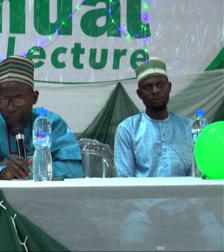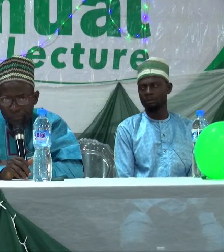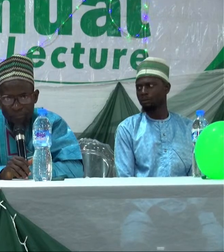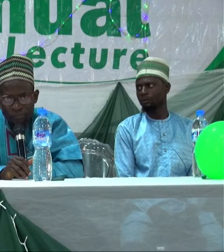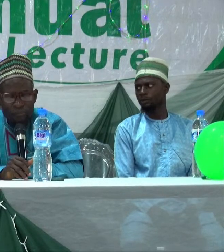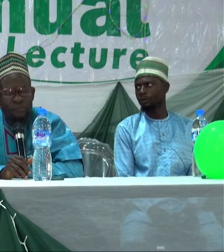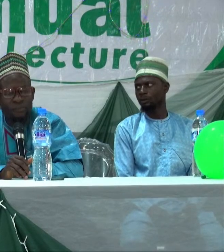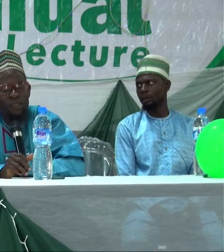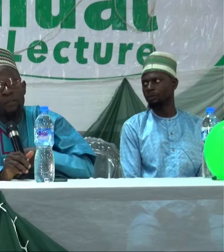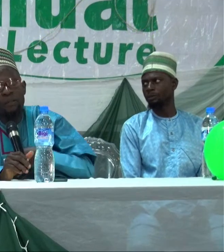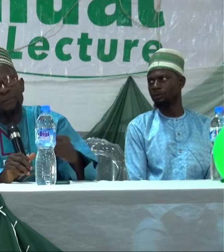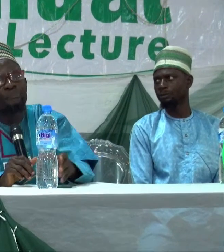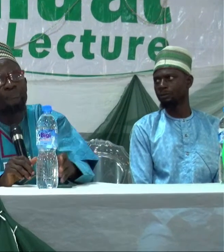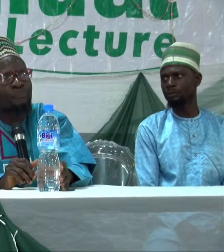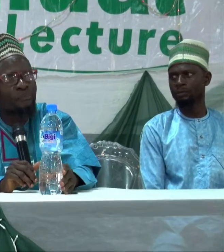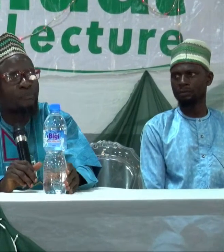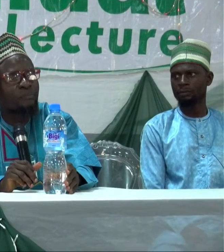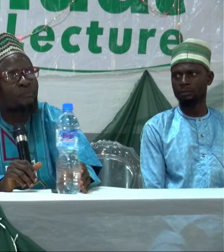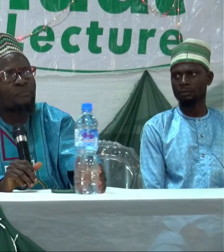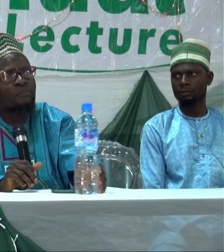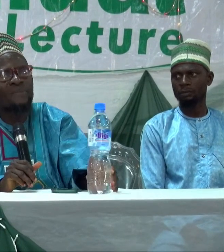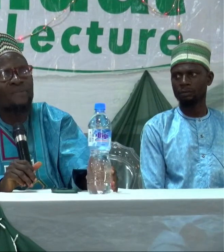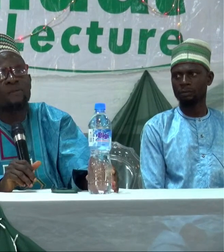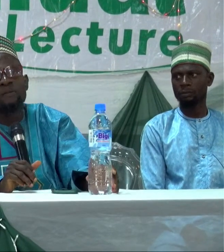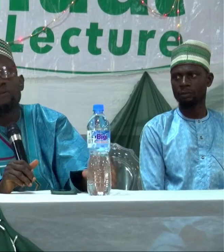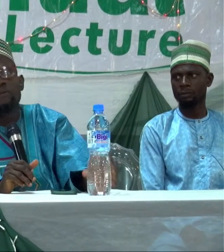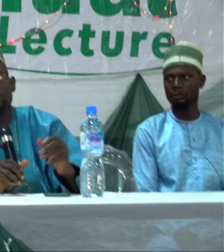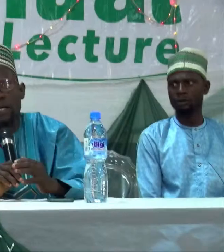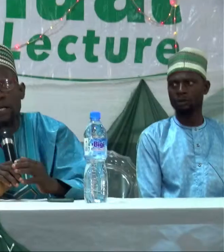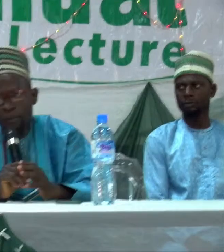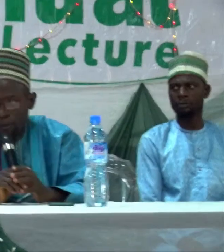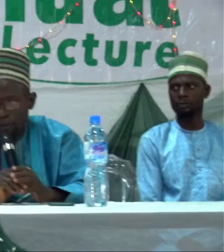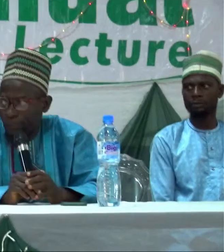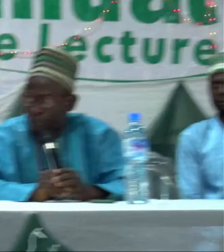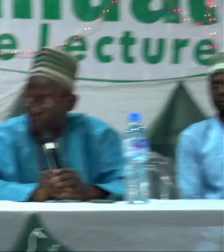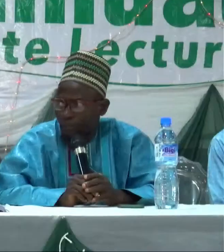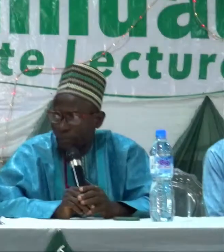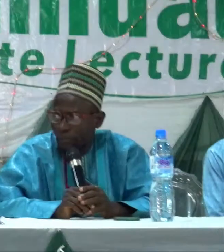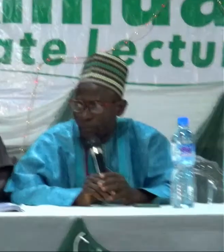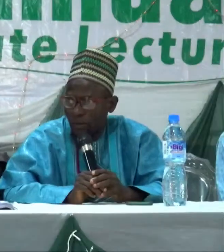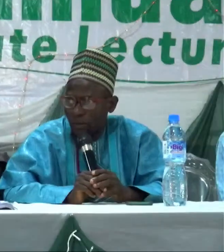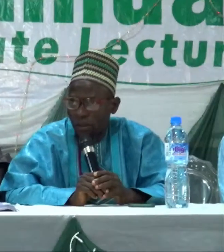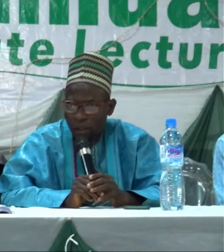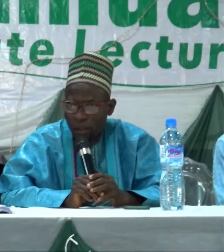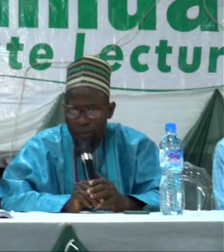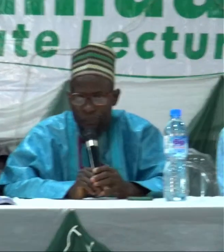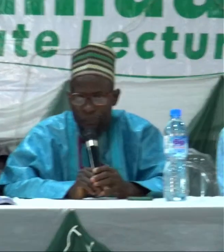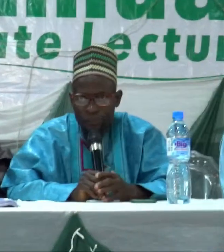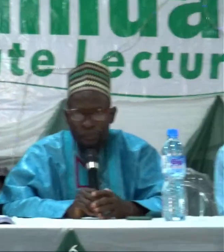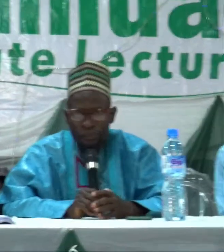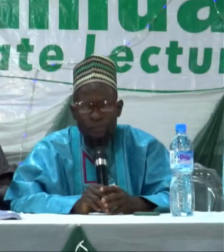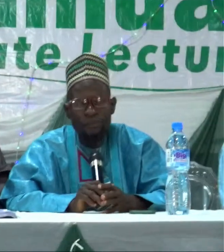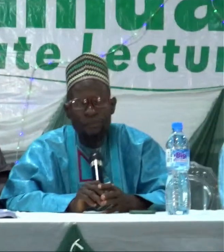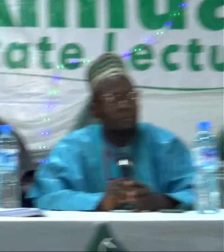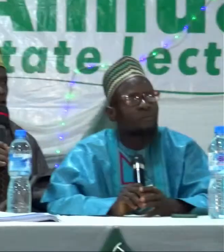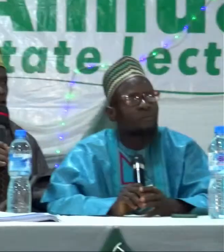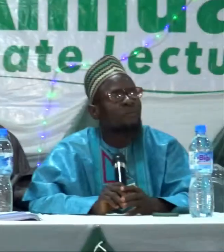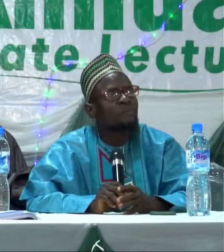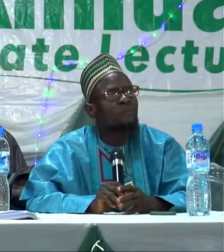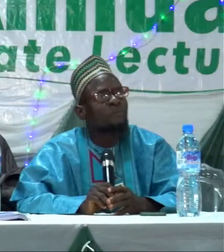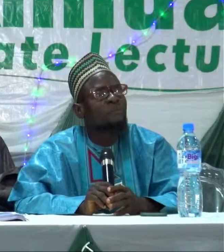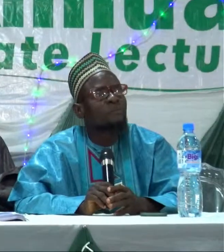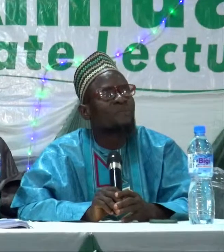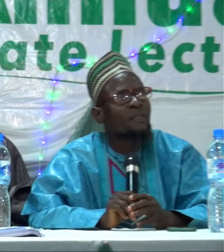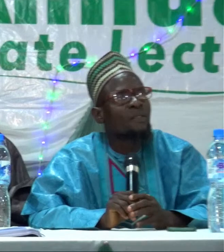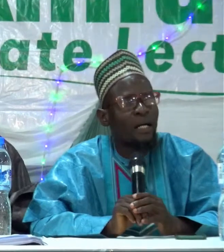lele olorun. Amen. Bukate ni kokan wa na olorun je bi ya. Amen. Je ko da fe ni kokan wa. Amen. Economy Nigeria n so jojo olorun ba ni wo